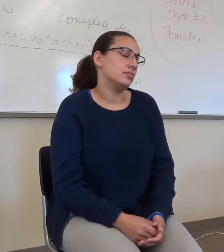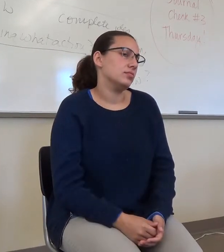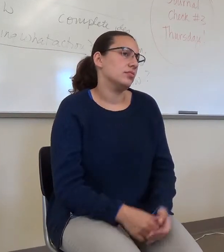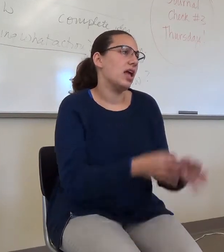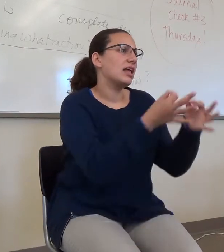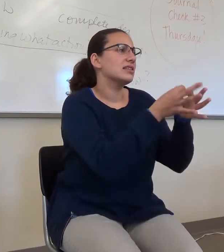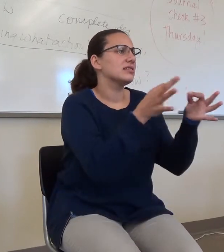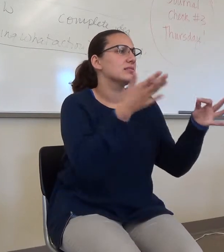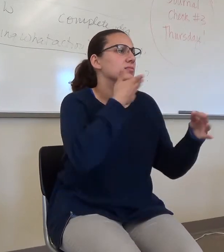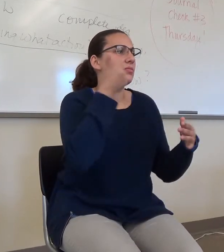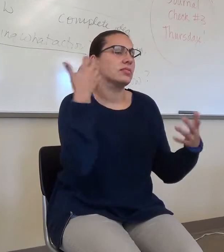closest?